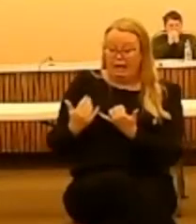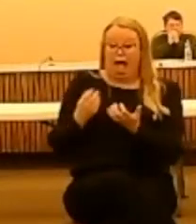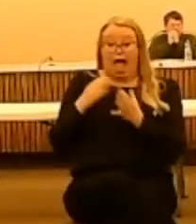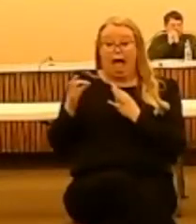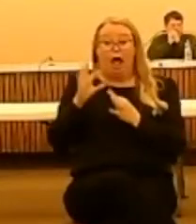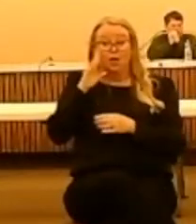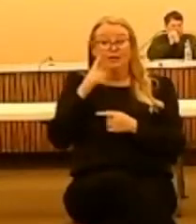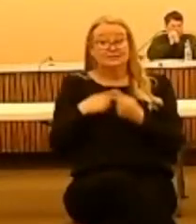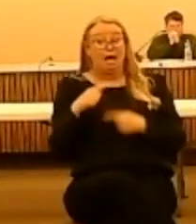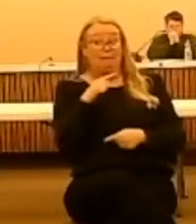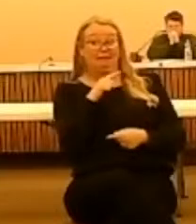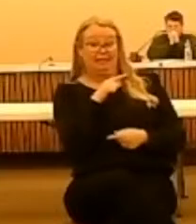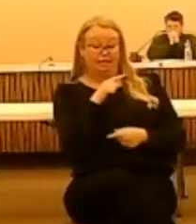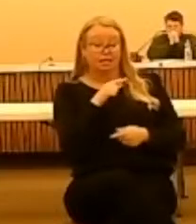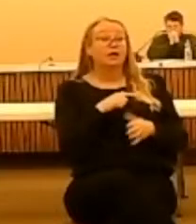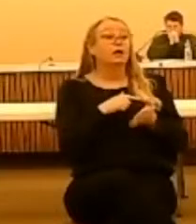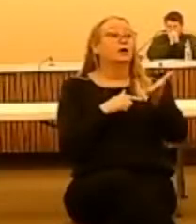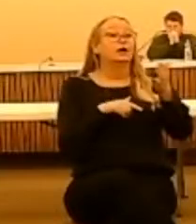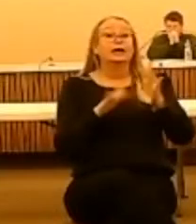Anything online?